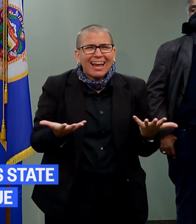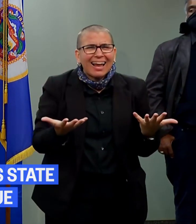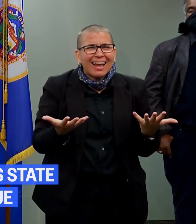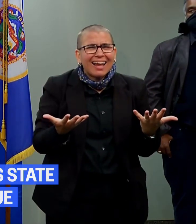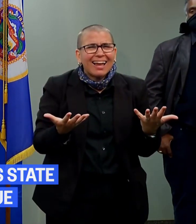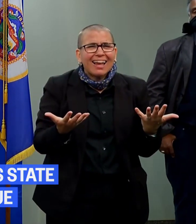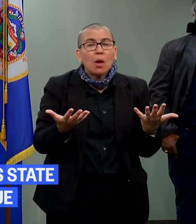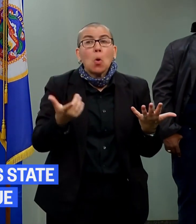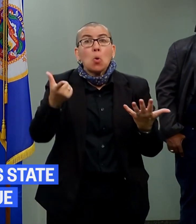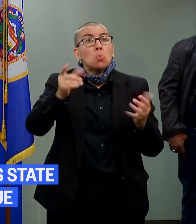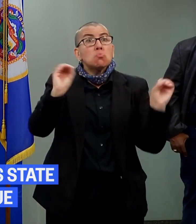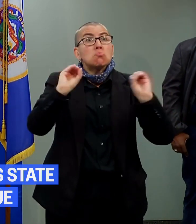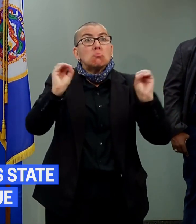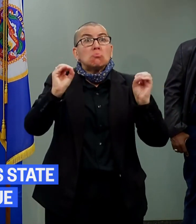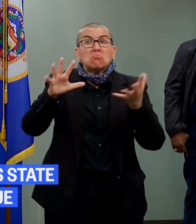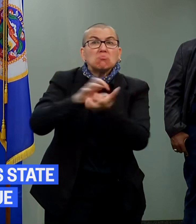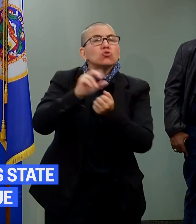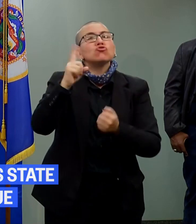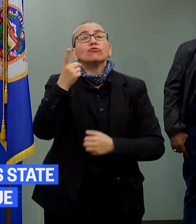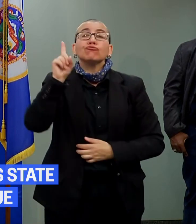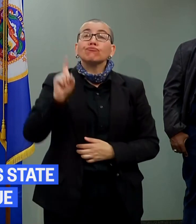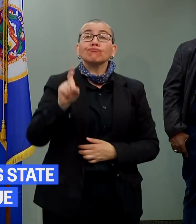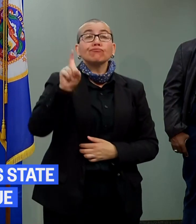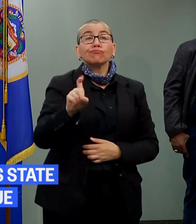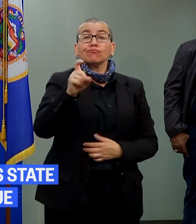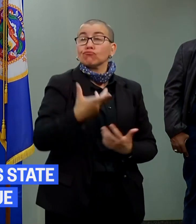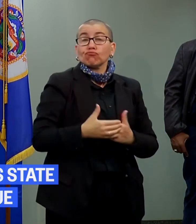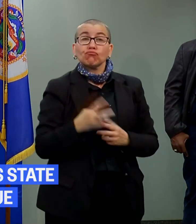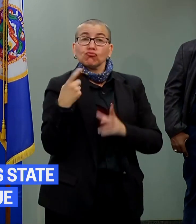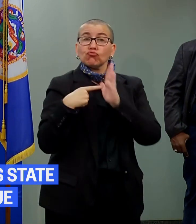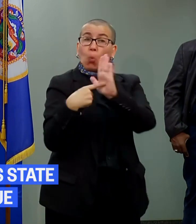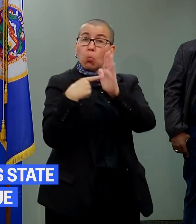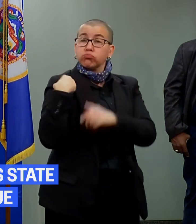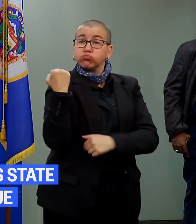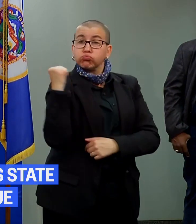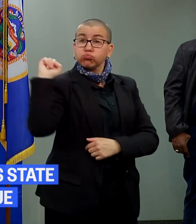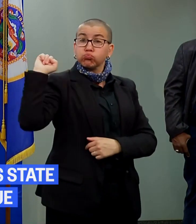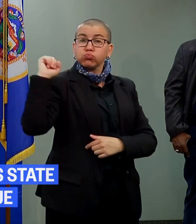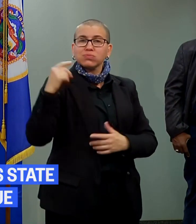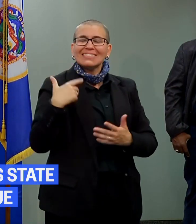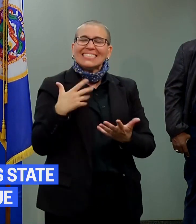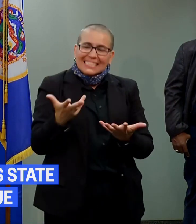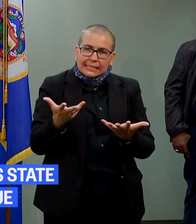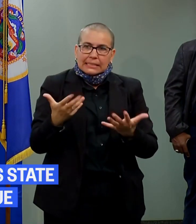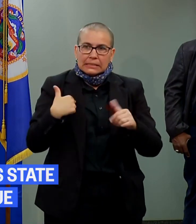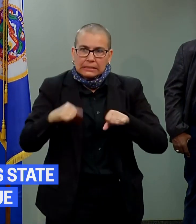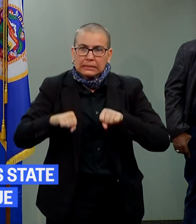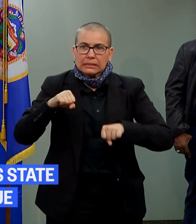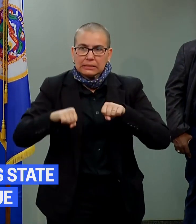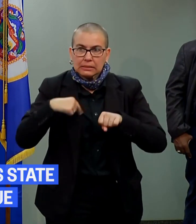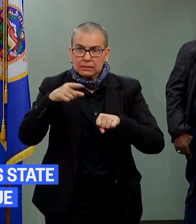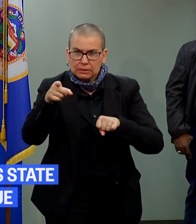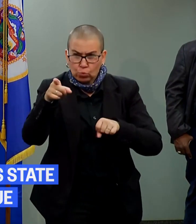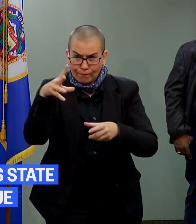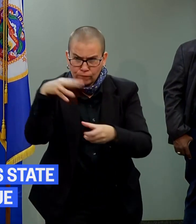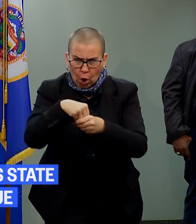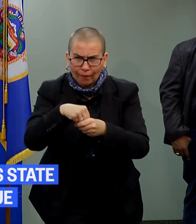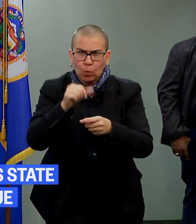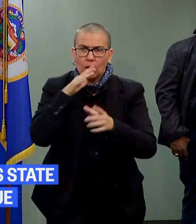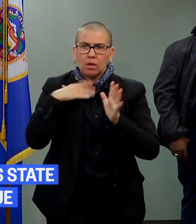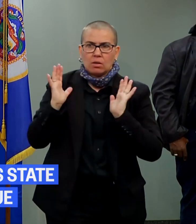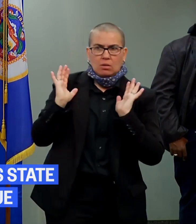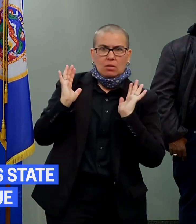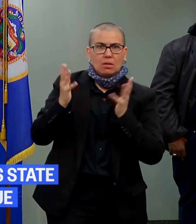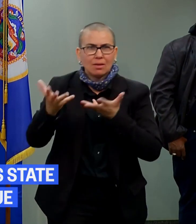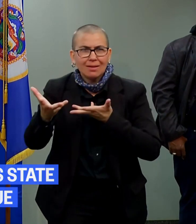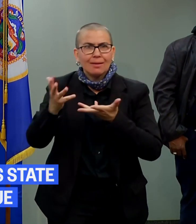causing riots. But as we said yesterday, we can't separate in that, and these people are hiding behind them. So I'm going to ask the leaders